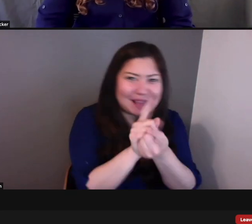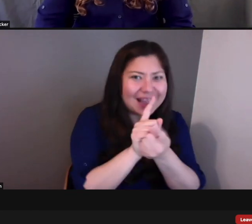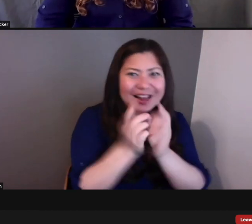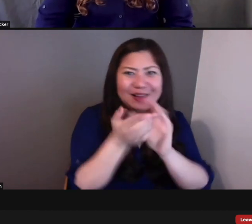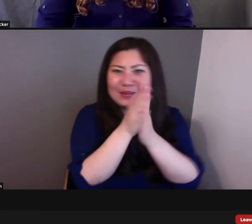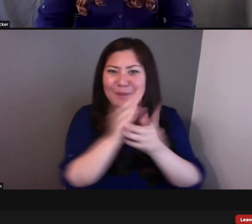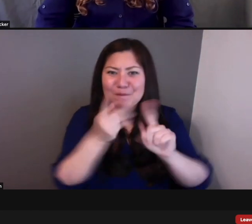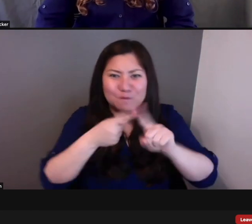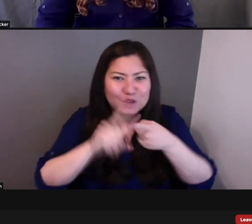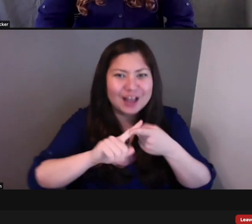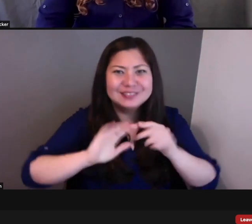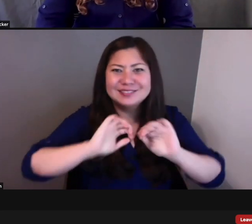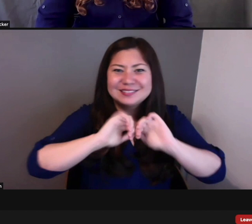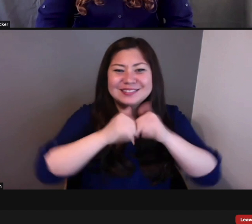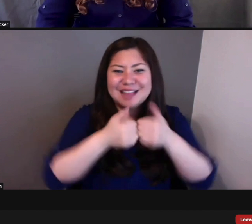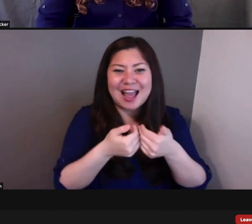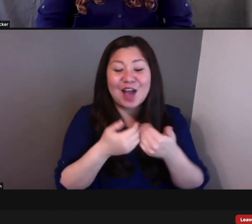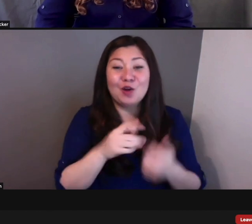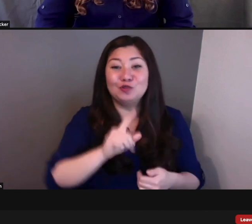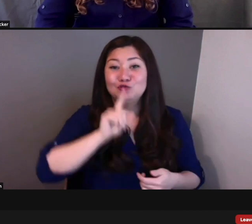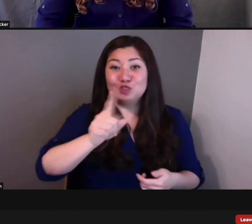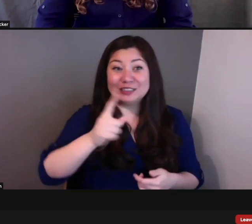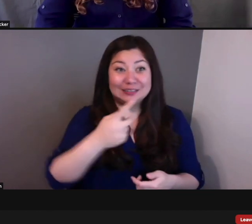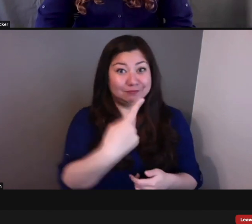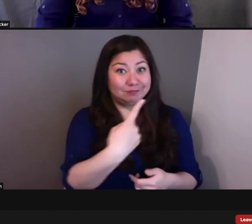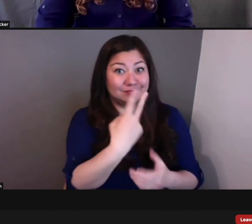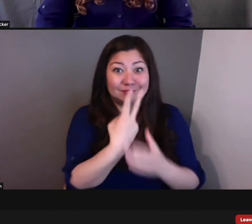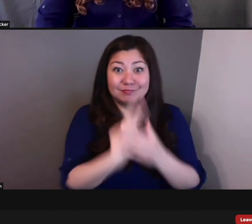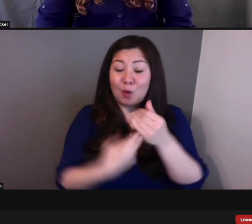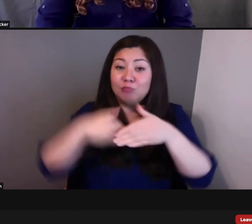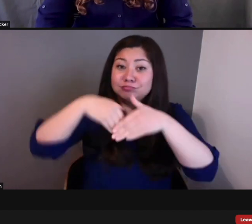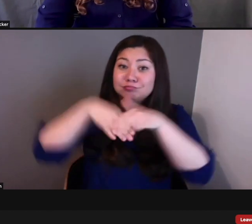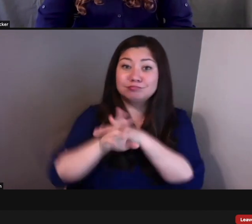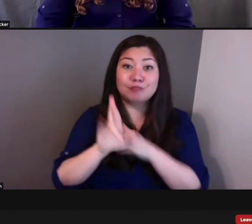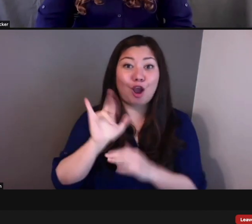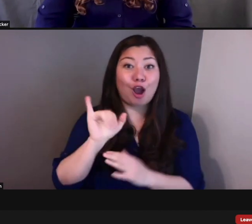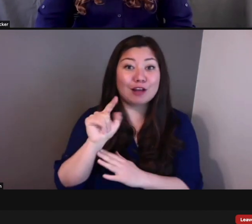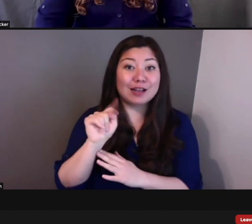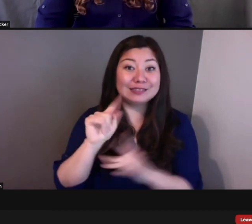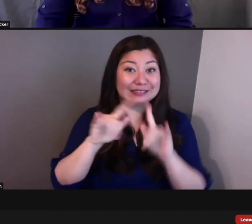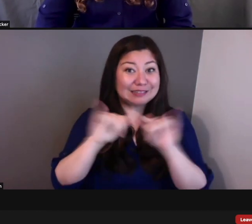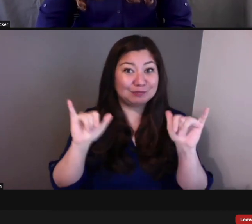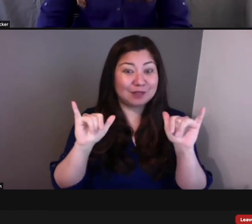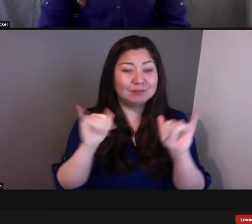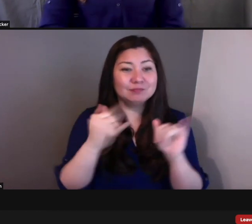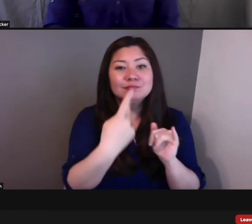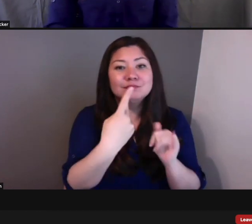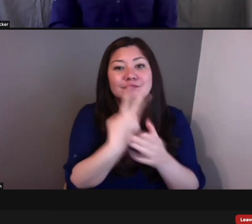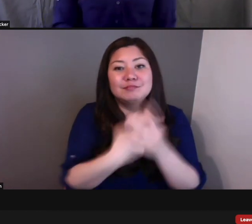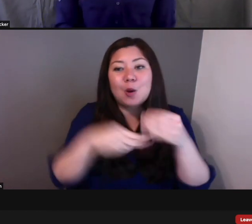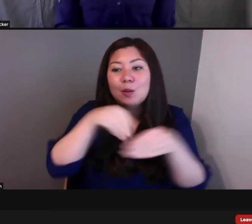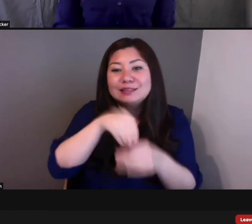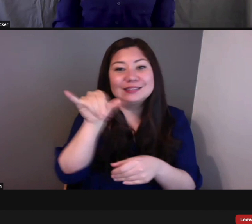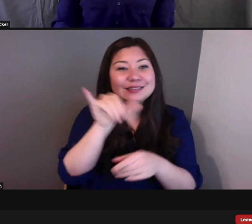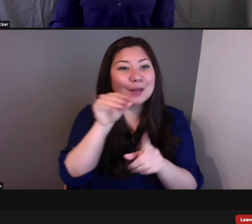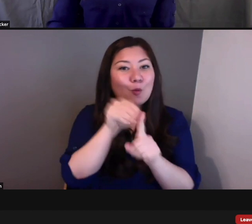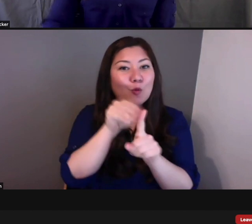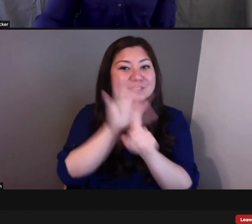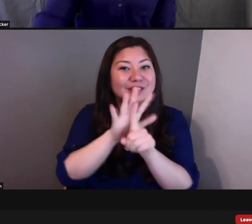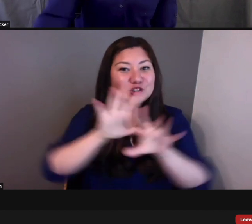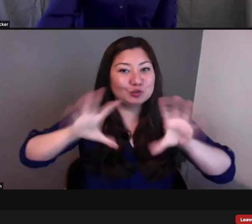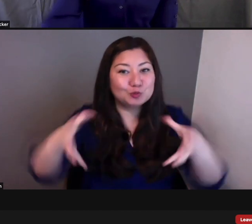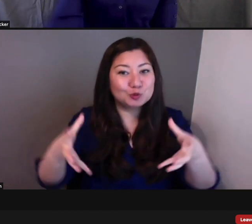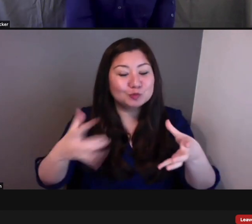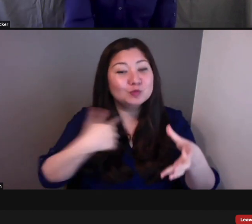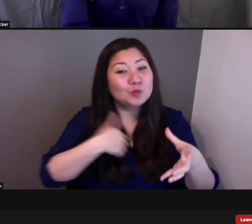home, I guess video games, board games, watching Netflix. It's a nice way to disconnect from work and